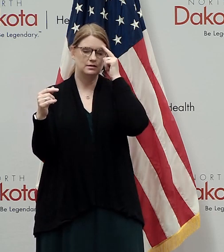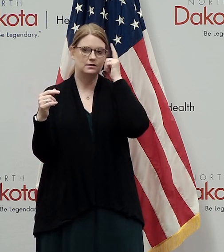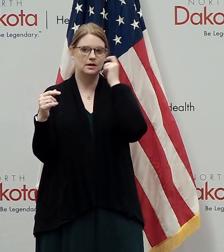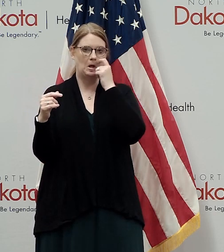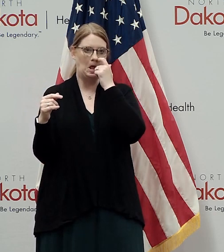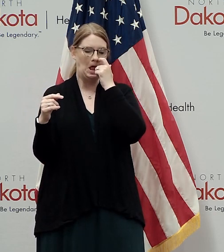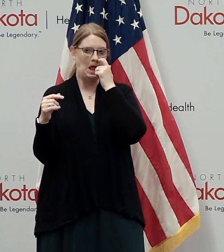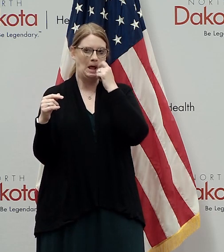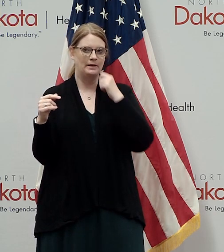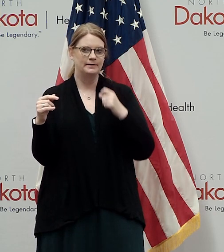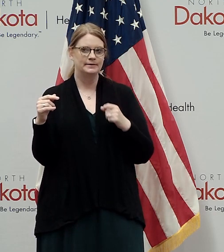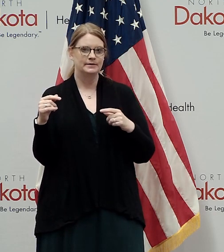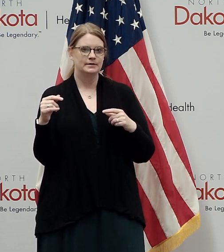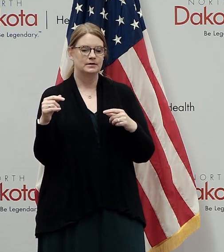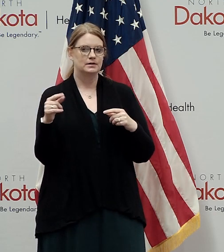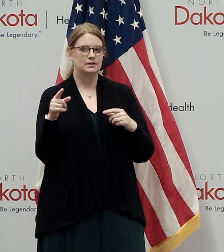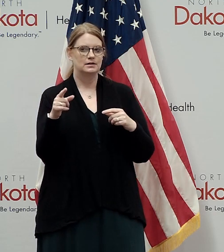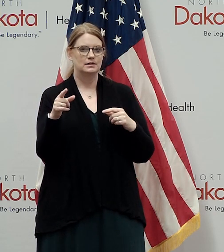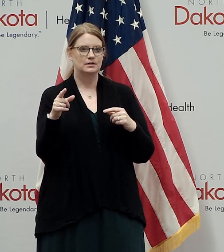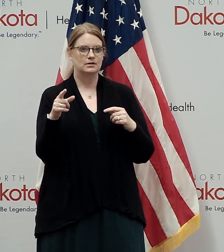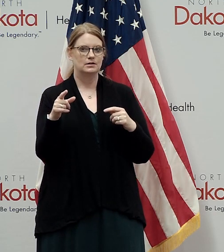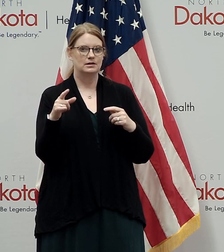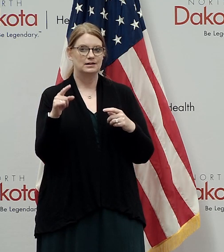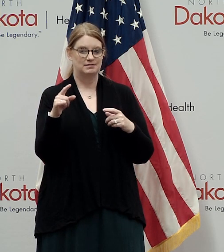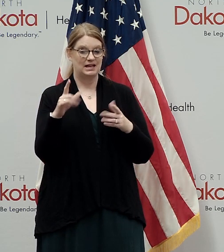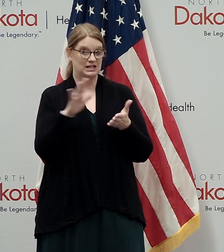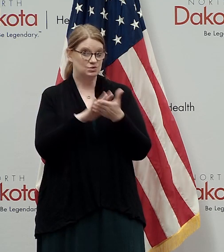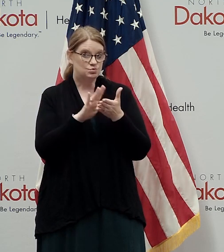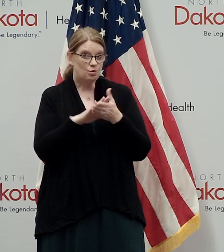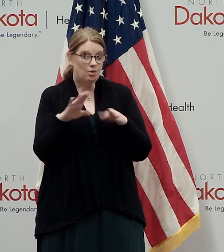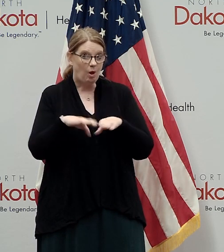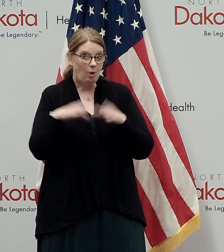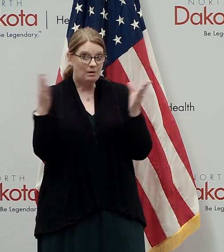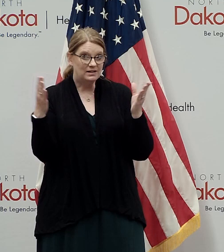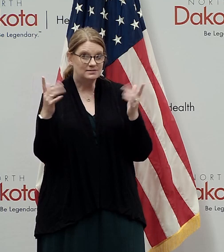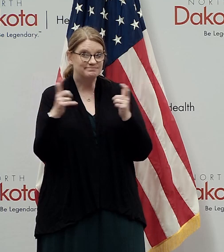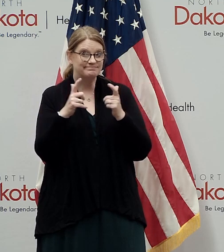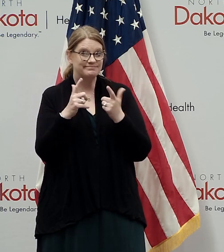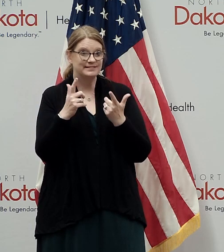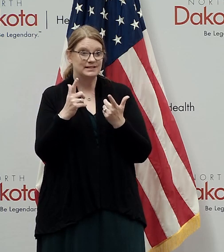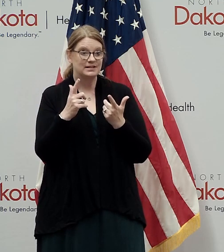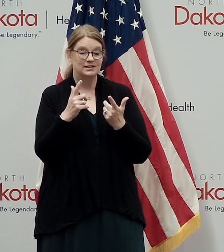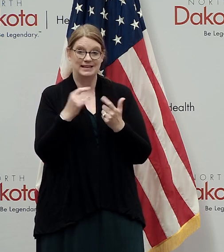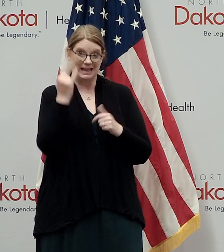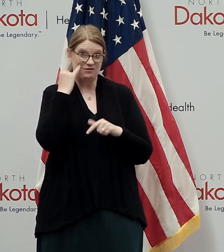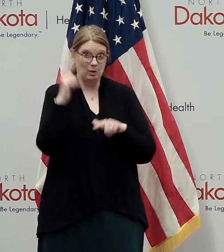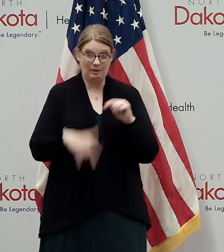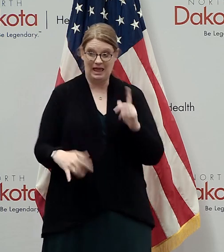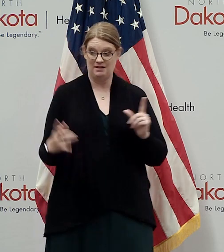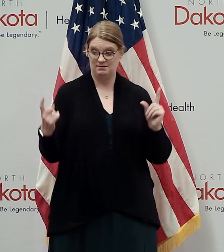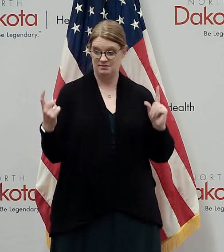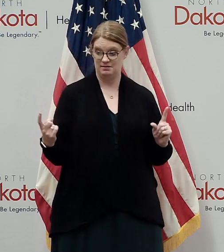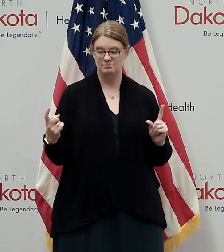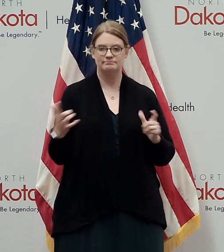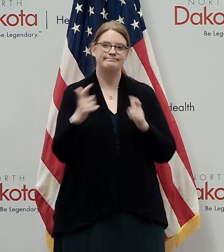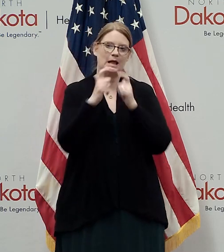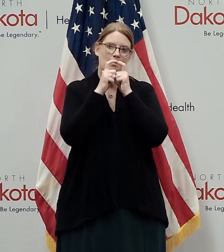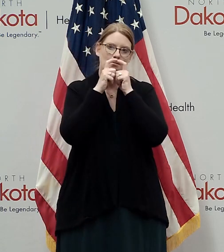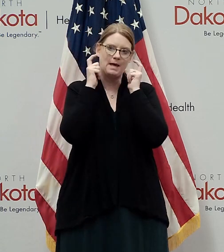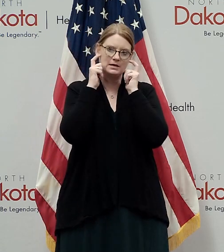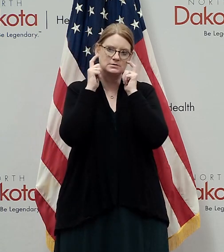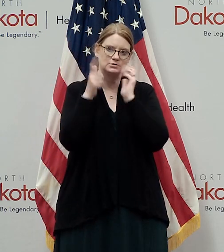of things that would suggest if in school reopenings that masks, if you can't get social distancing, masks ought to be part of